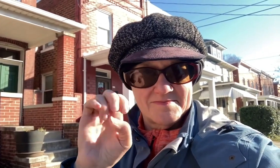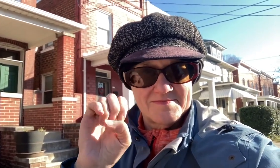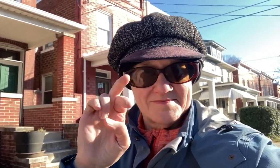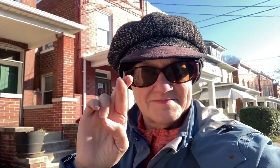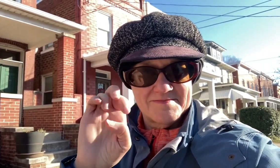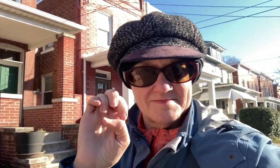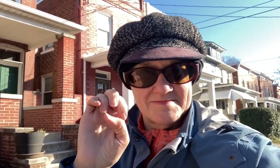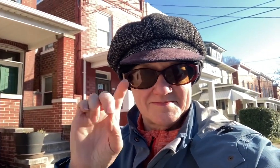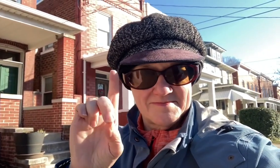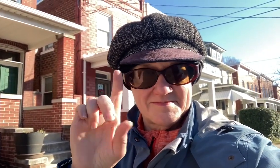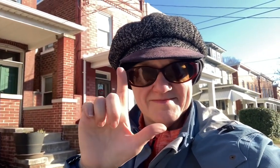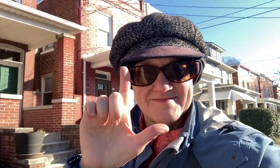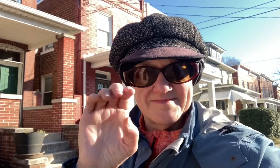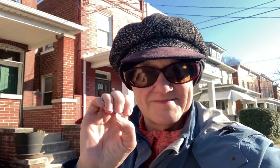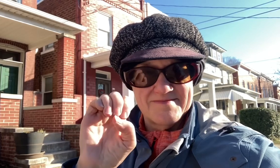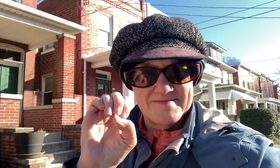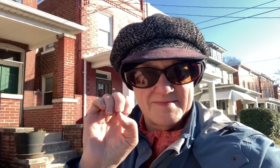3-cornered leek.